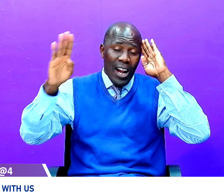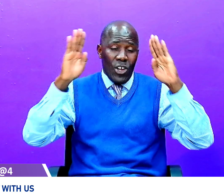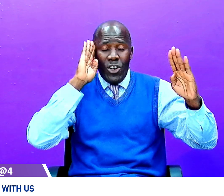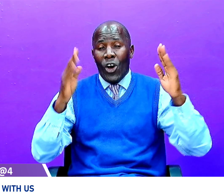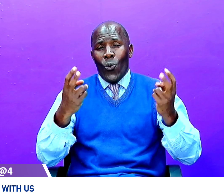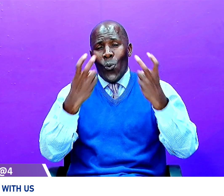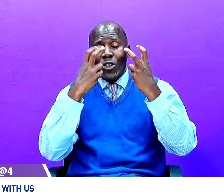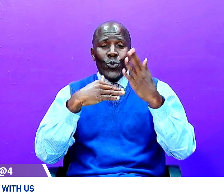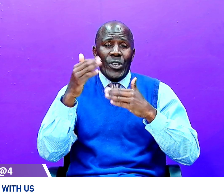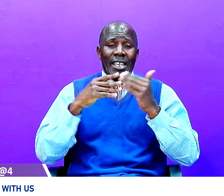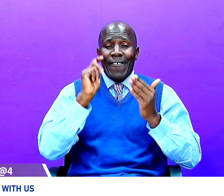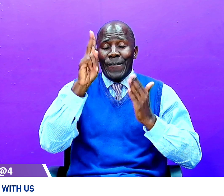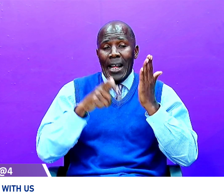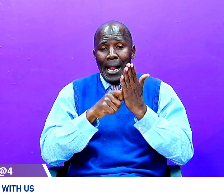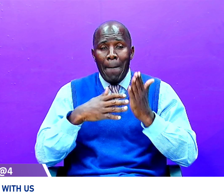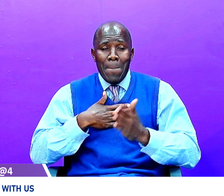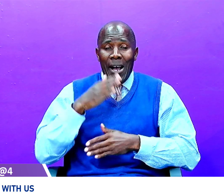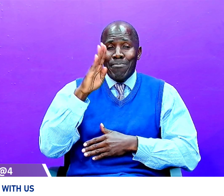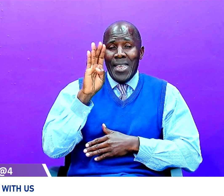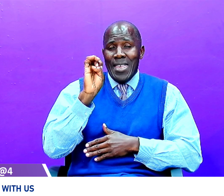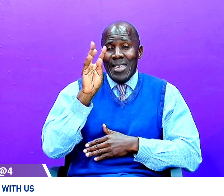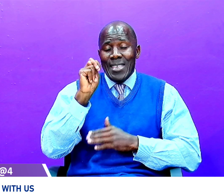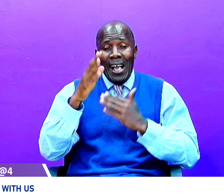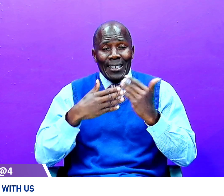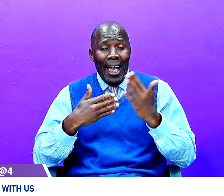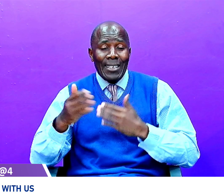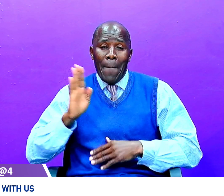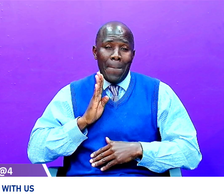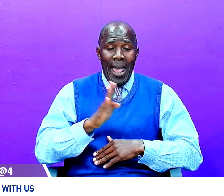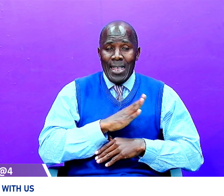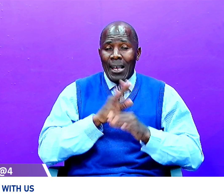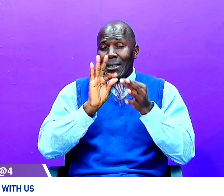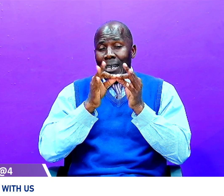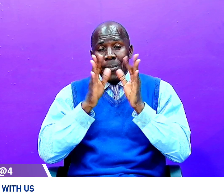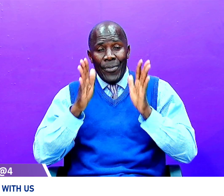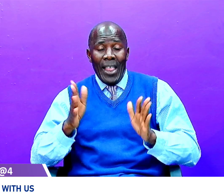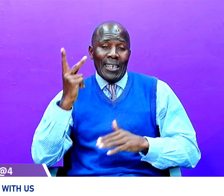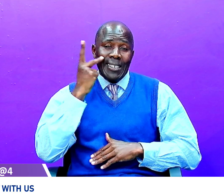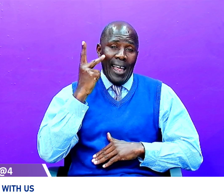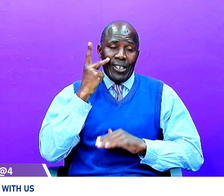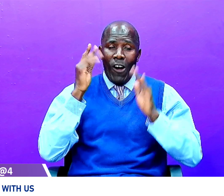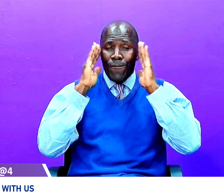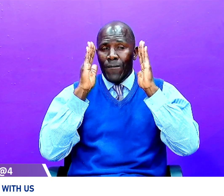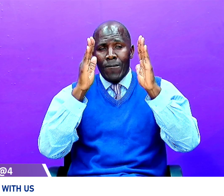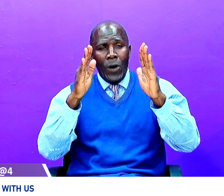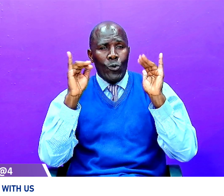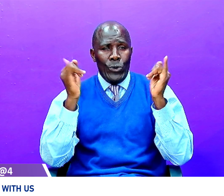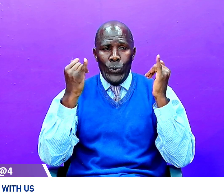And hello there, my viewer. Welcome to Science TV 4 p.m. Brief News. I am your host, Ben Rangai, and my sign language interpreter voice, Singer